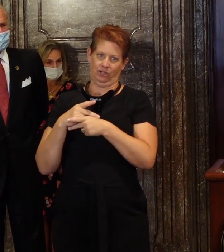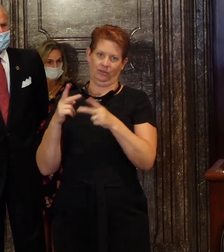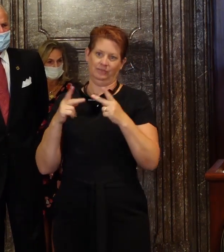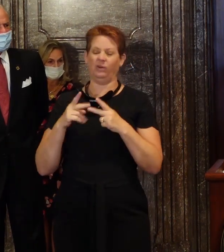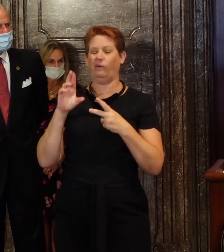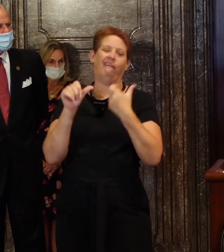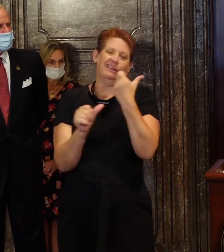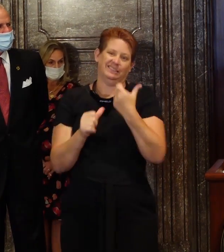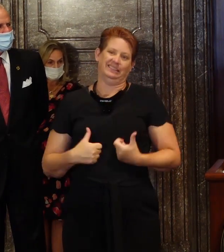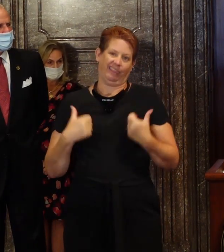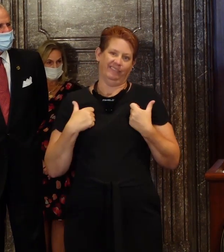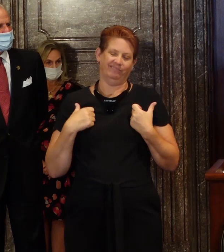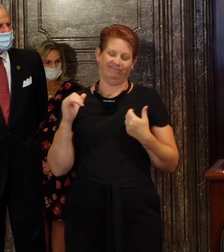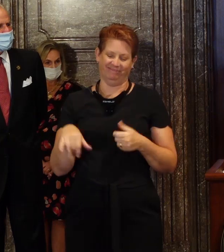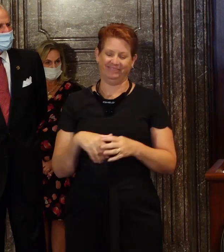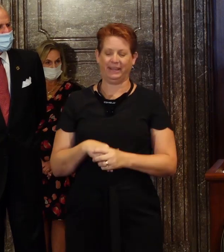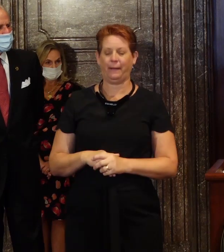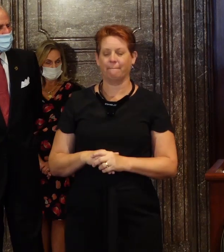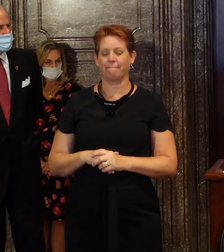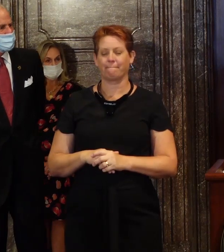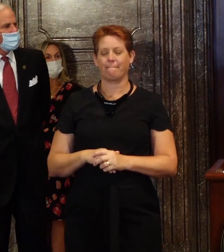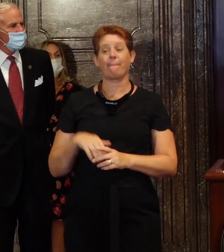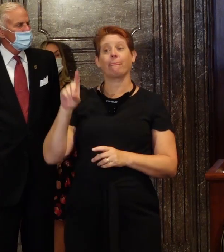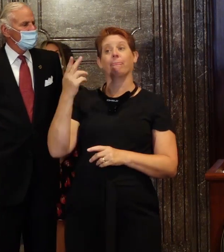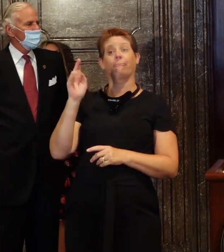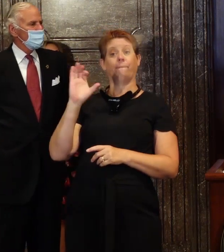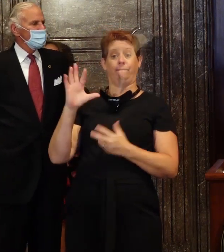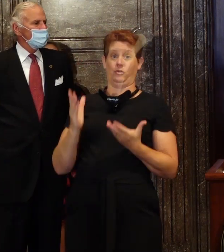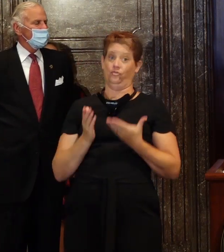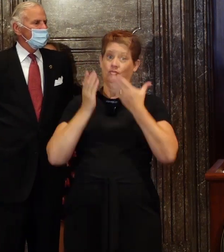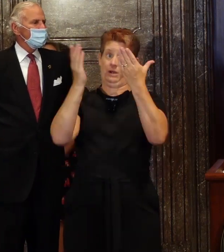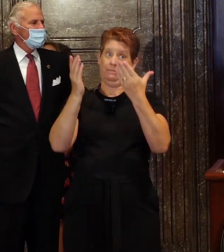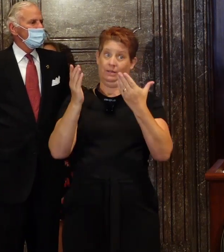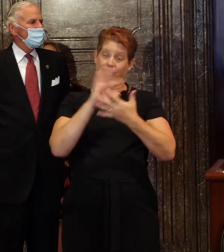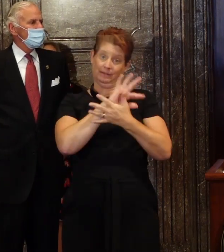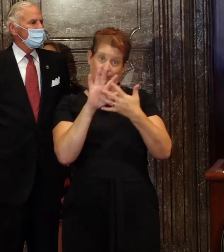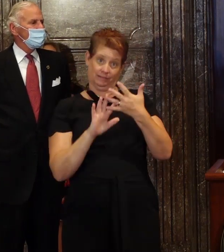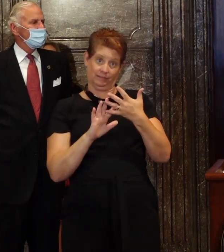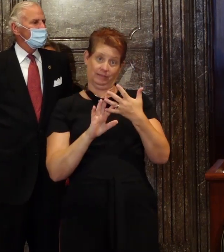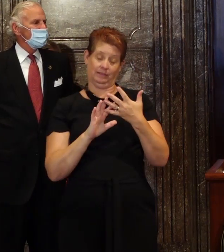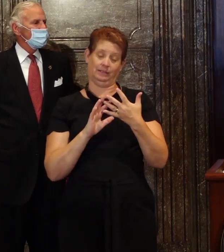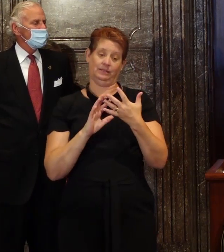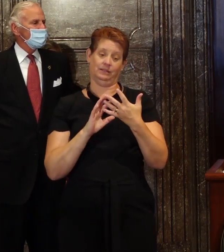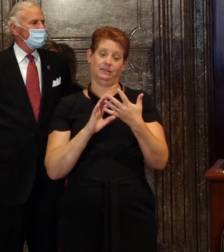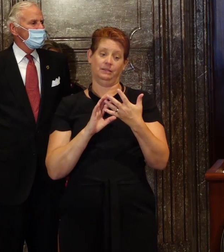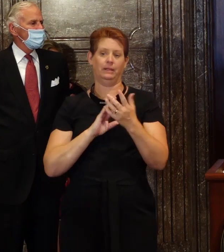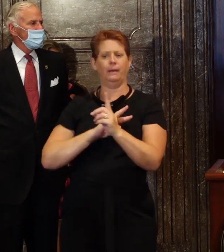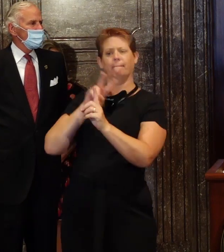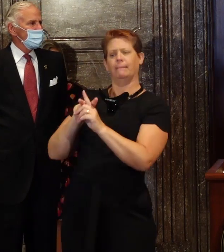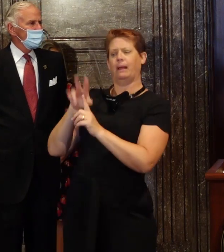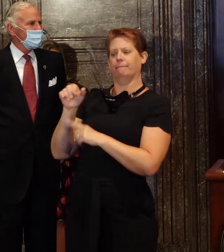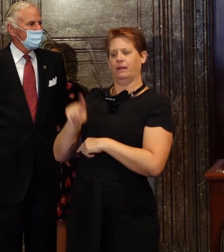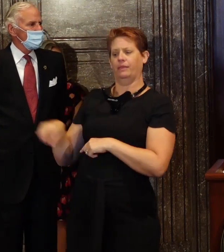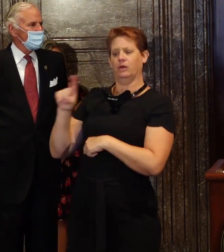as assisted living facilities. DHEC also recommends that these guidelines be used by those intermediate care